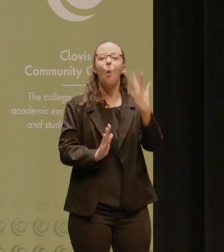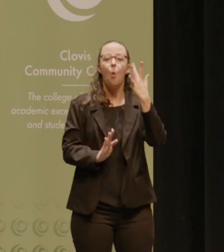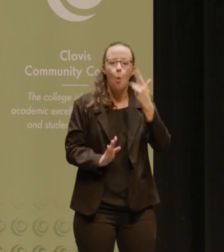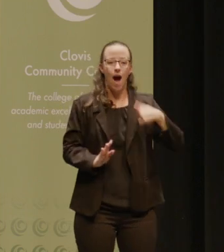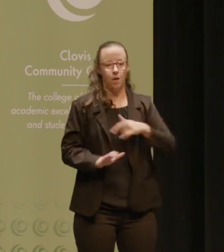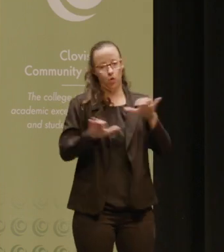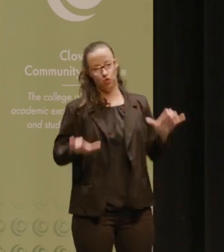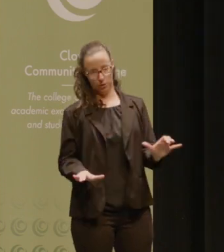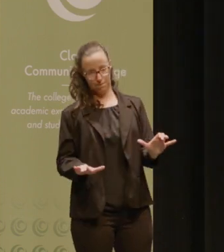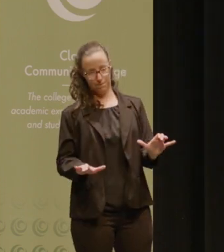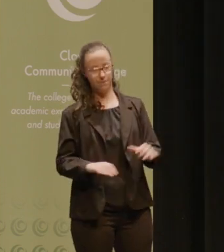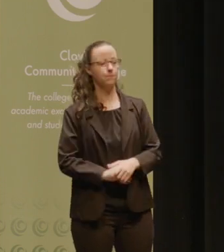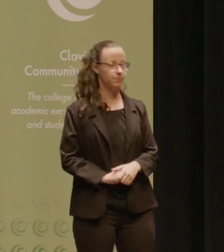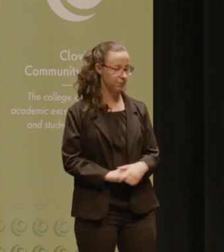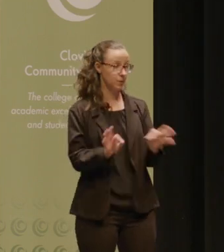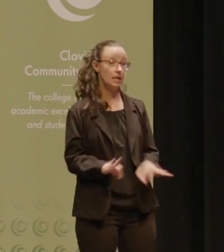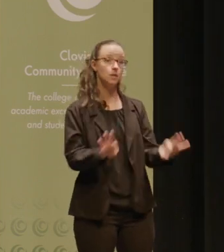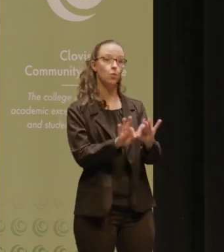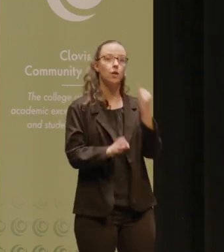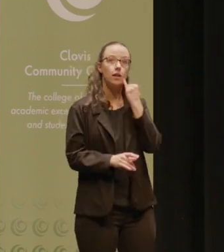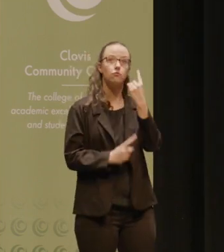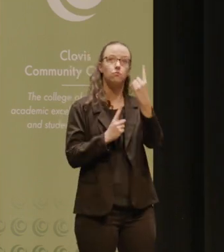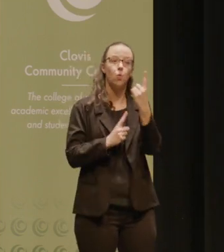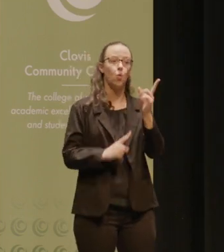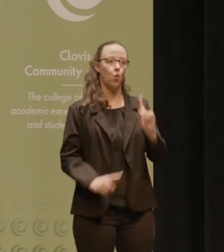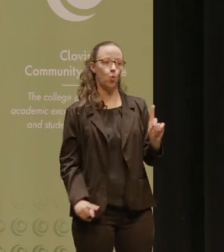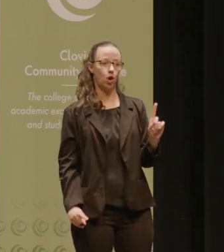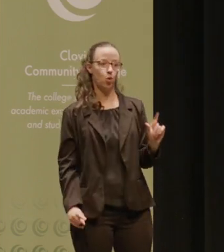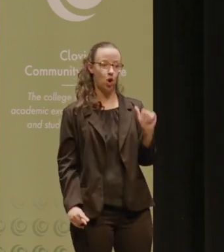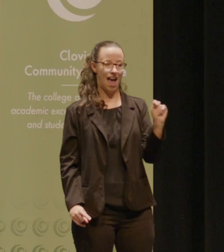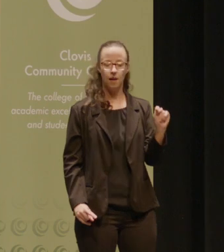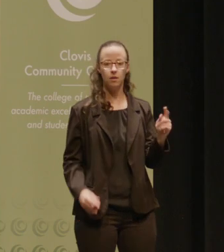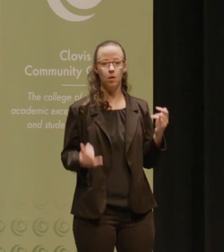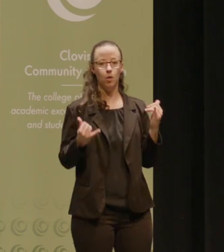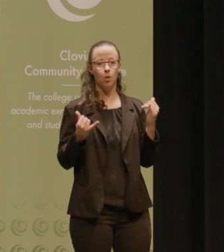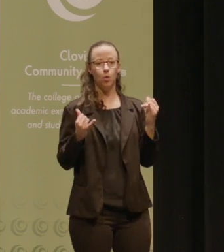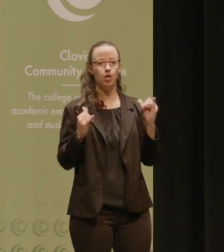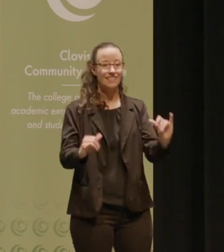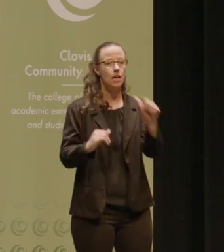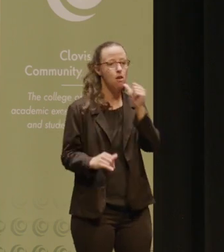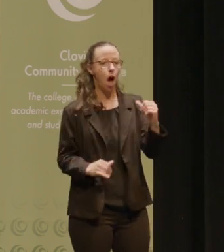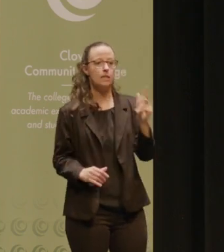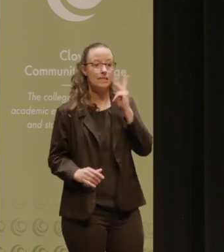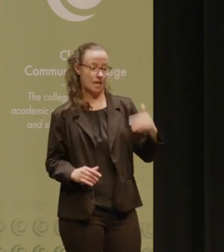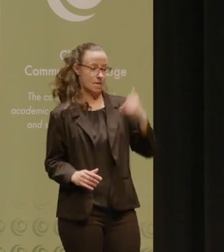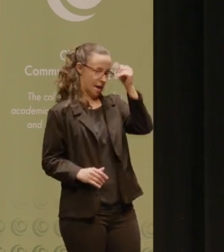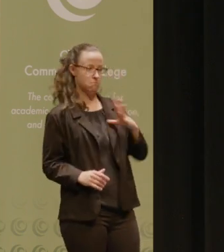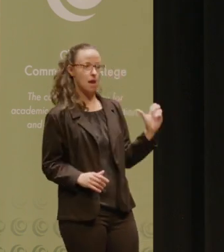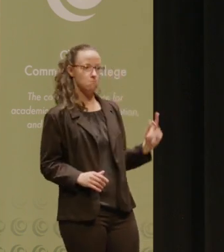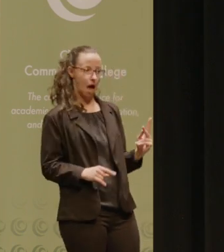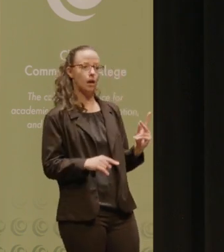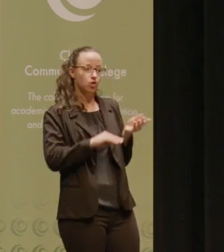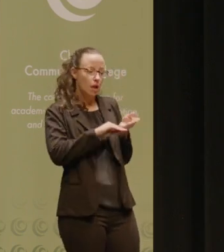This is our why. And it's important if you think about, where we're at. We're still not seeing our young men come back, but they're coming back, and I'll talk a little bit